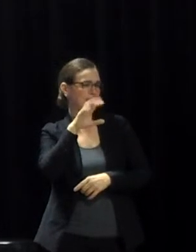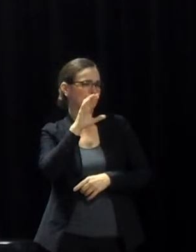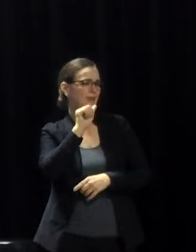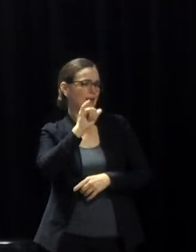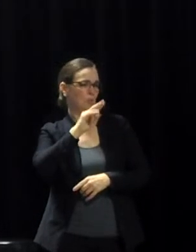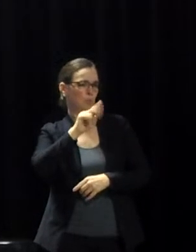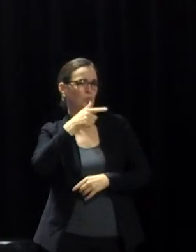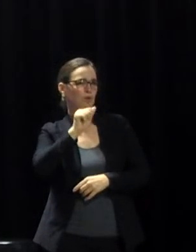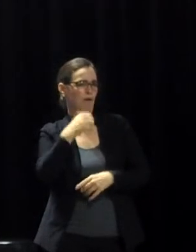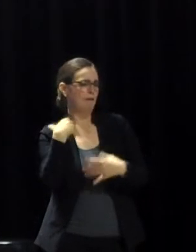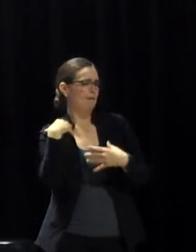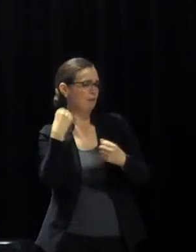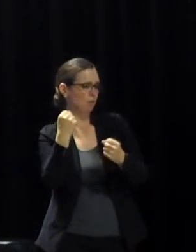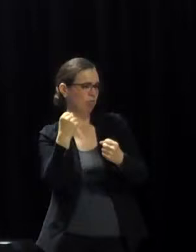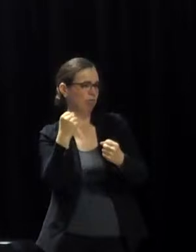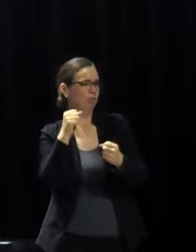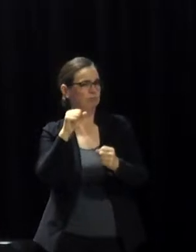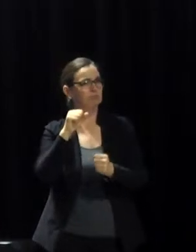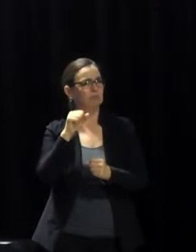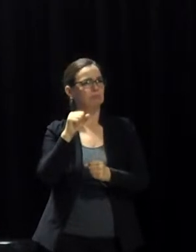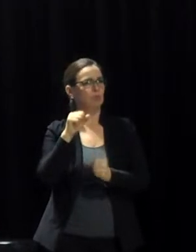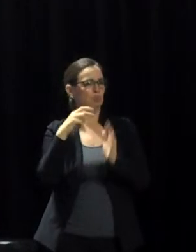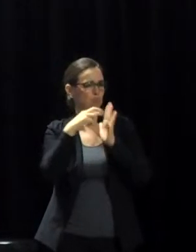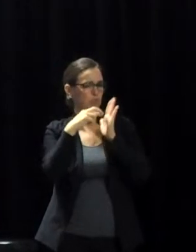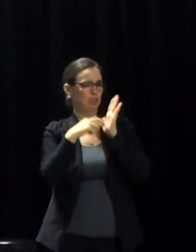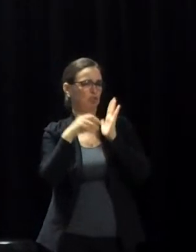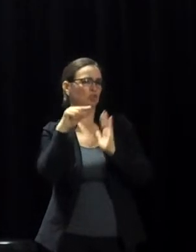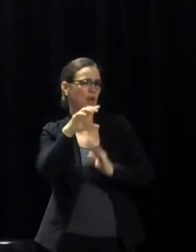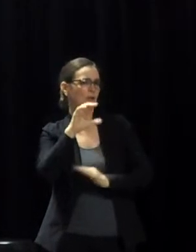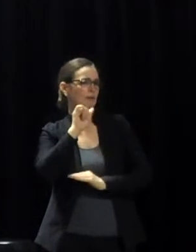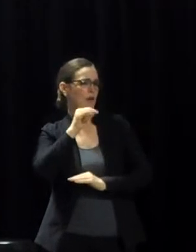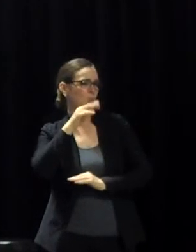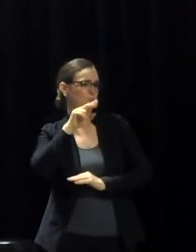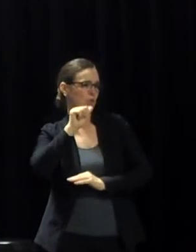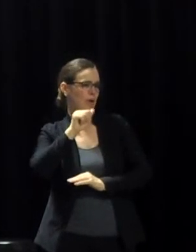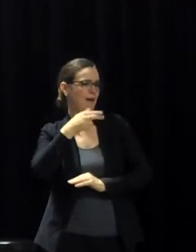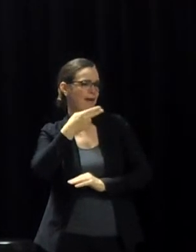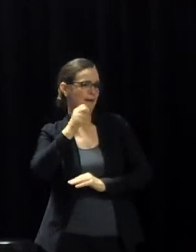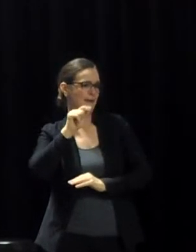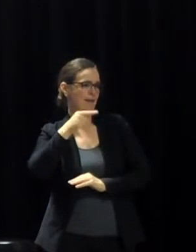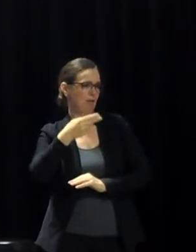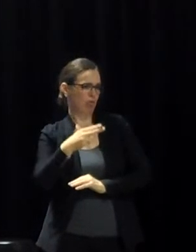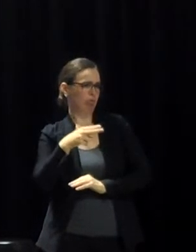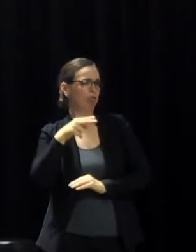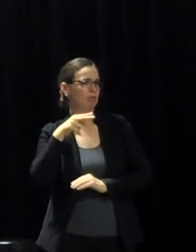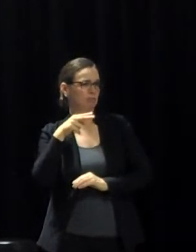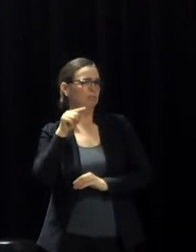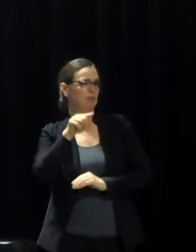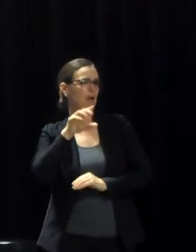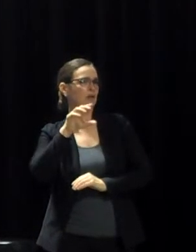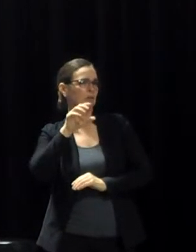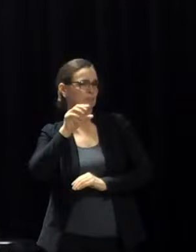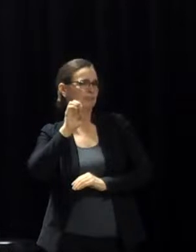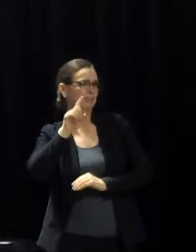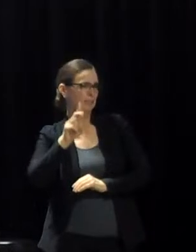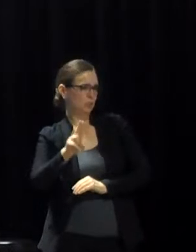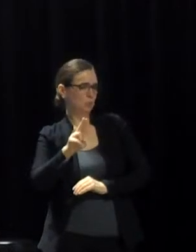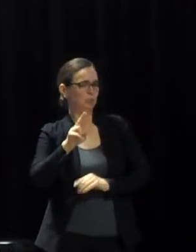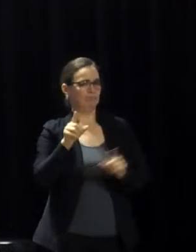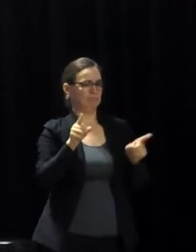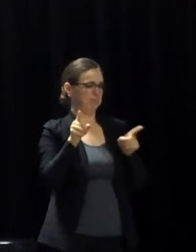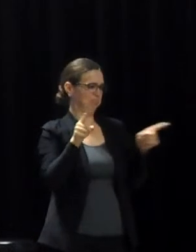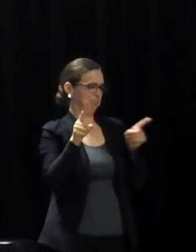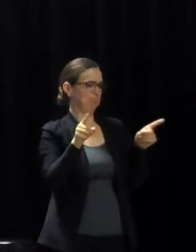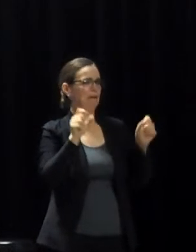register.cayugahealth.com. If you want a saliva test, you need to get an appointment in advance, create a MyChart account with